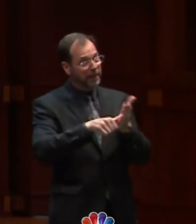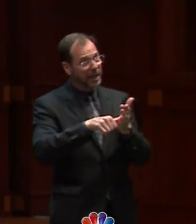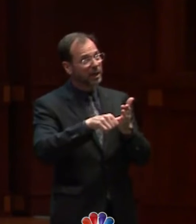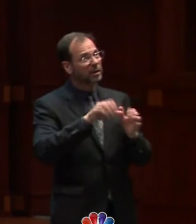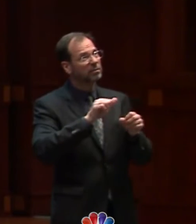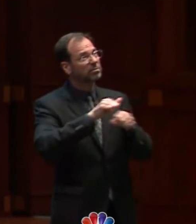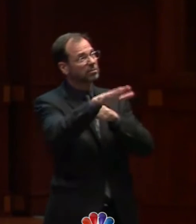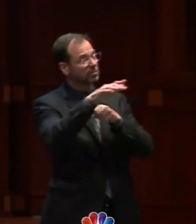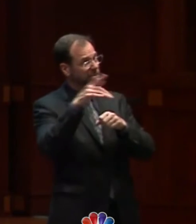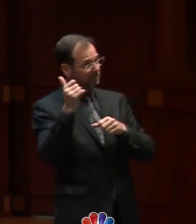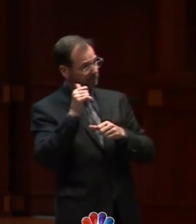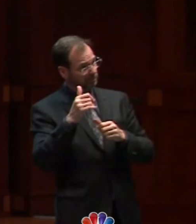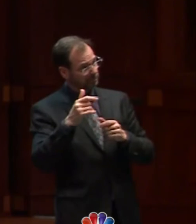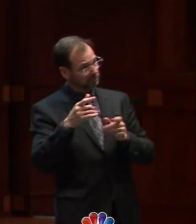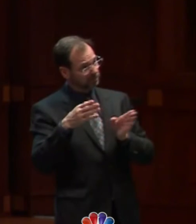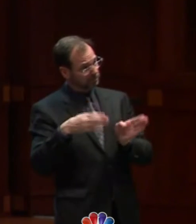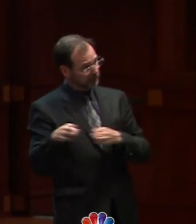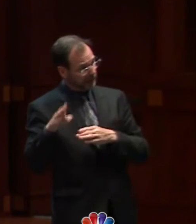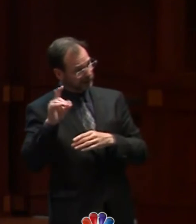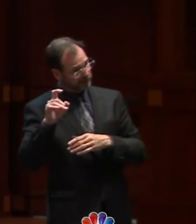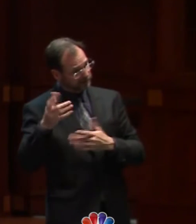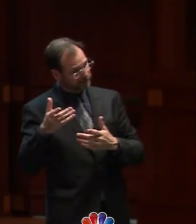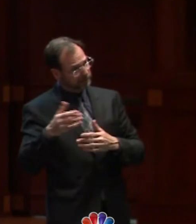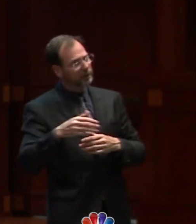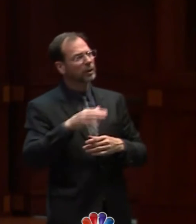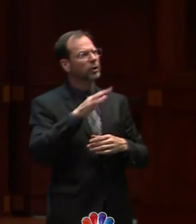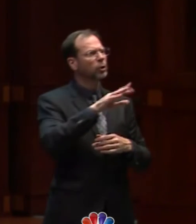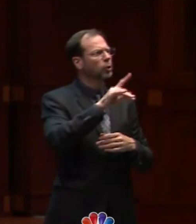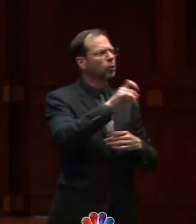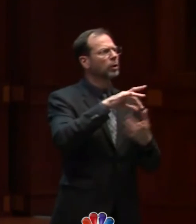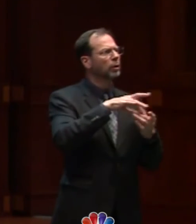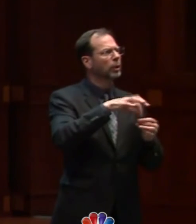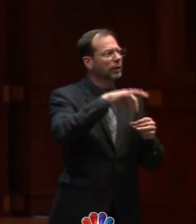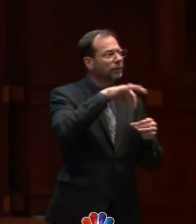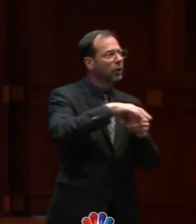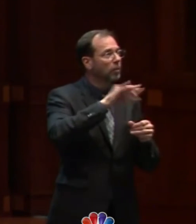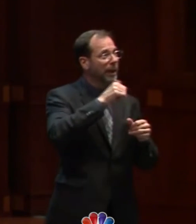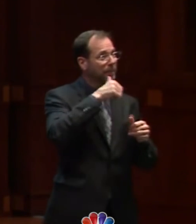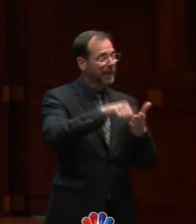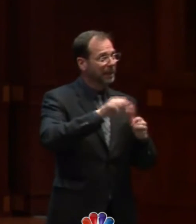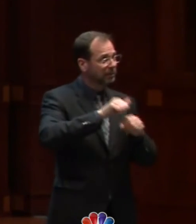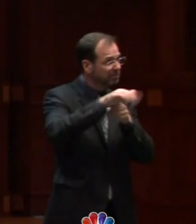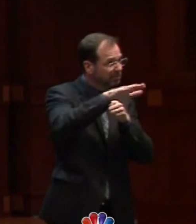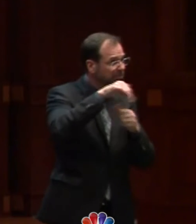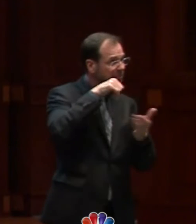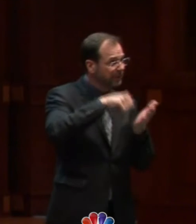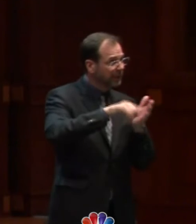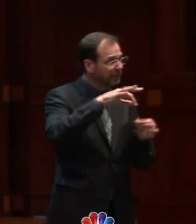Well, if I heard correctly, your question concerns vote by mail? Yeah. And so